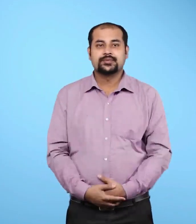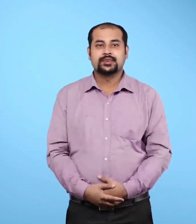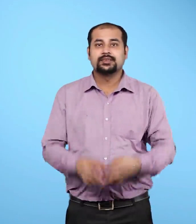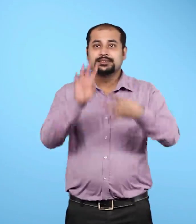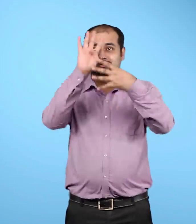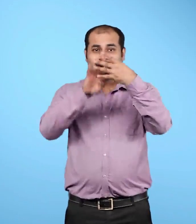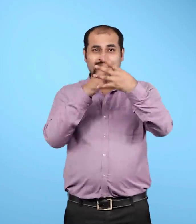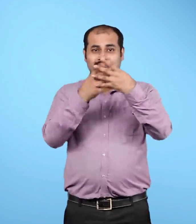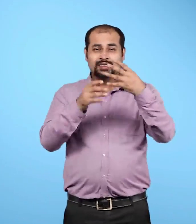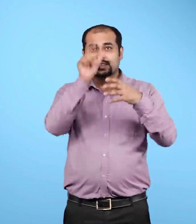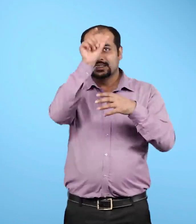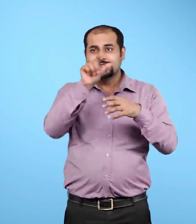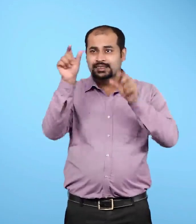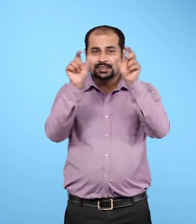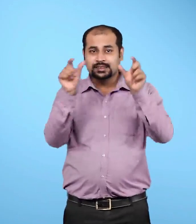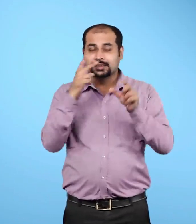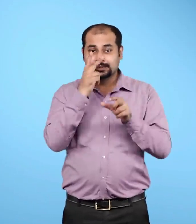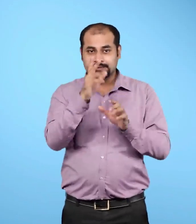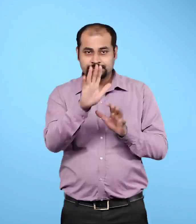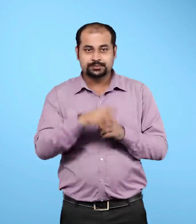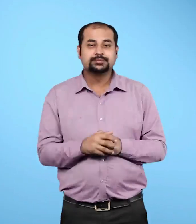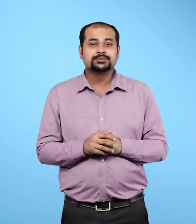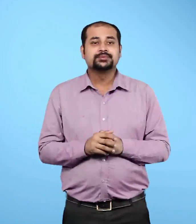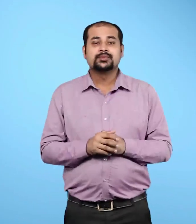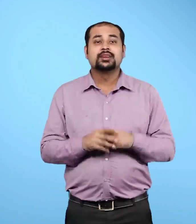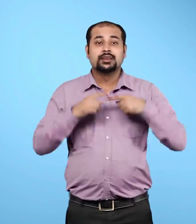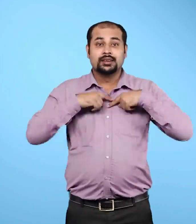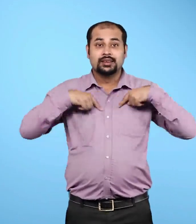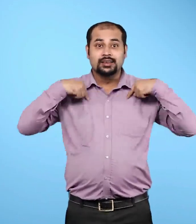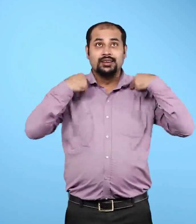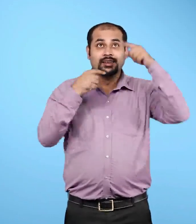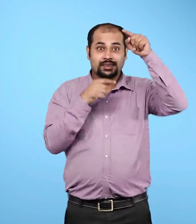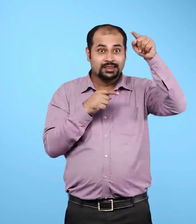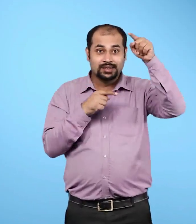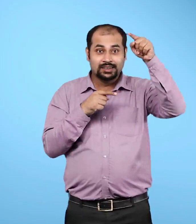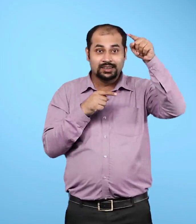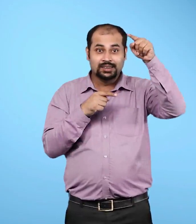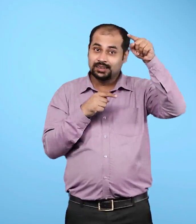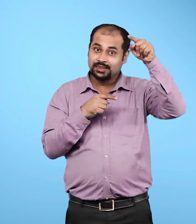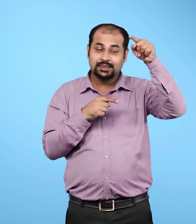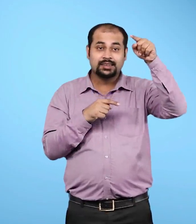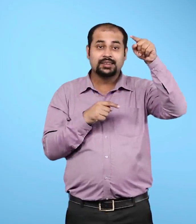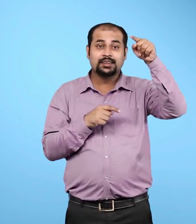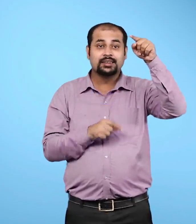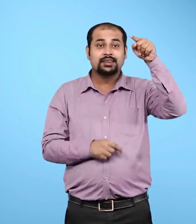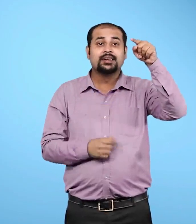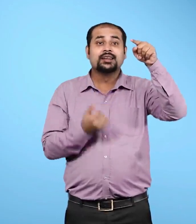The table adjacent to the picture of beads has number of beads written in tens in yellow